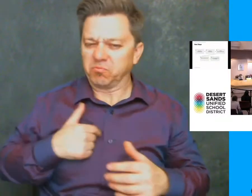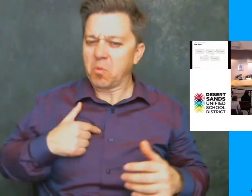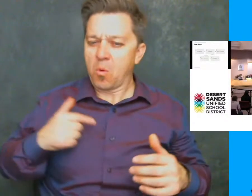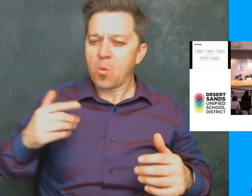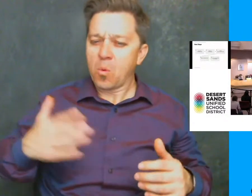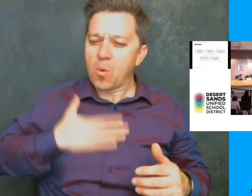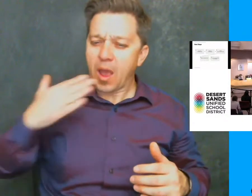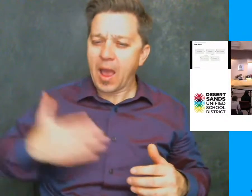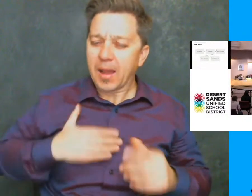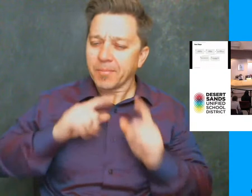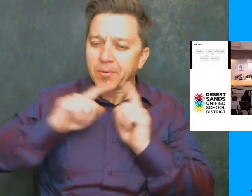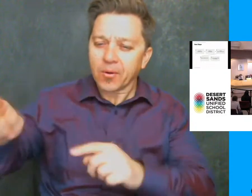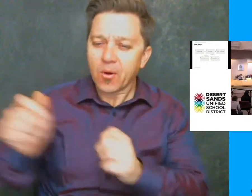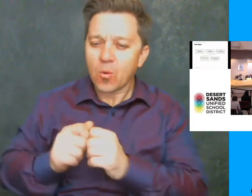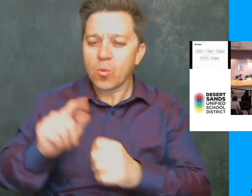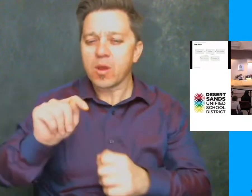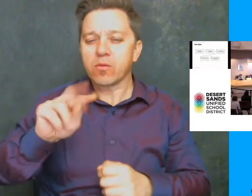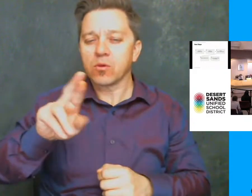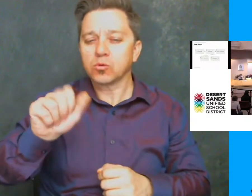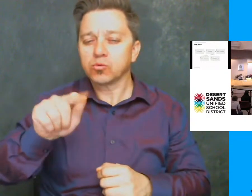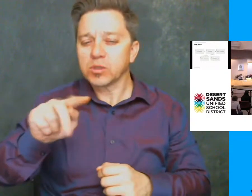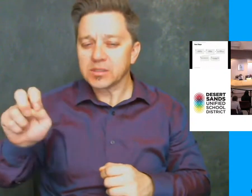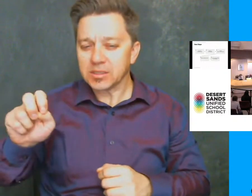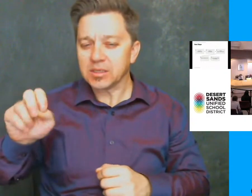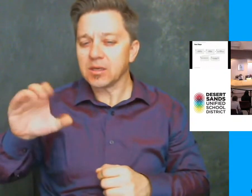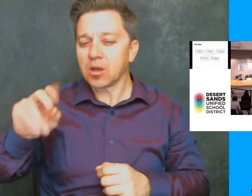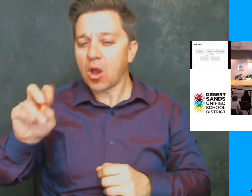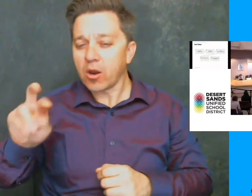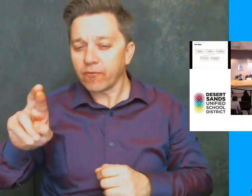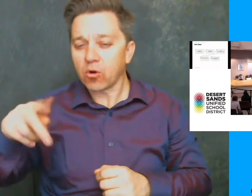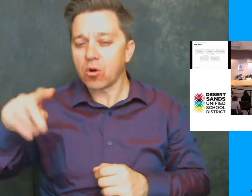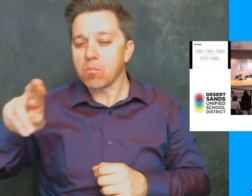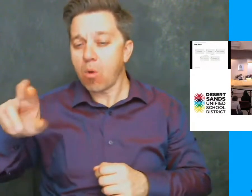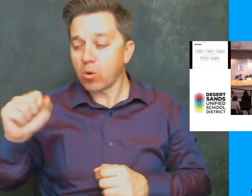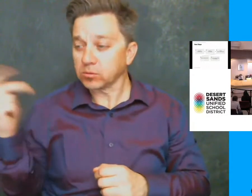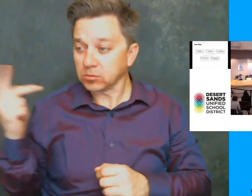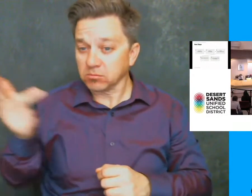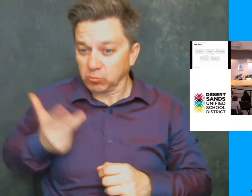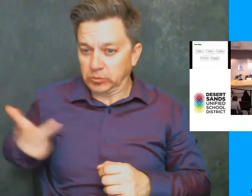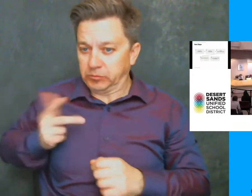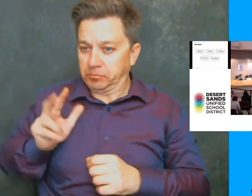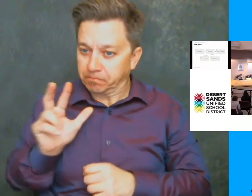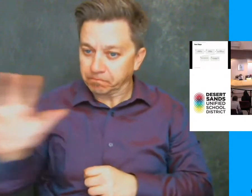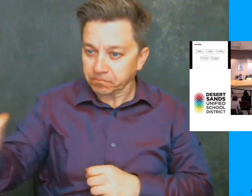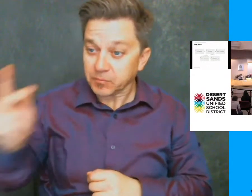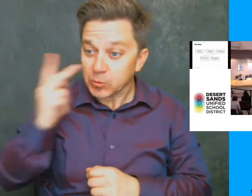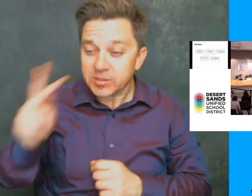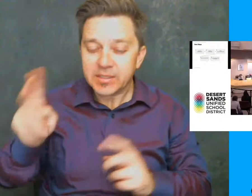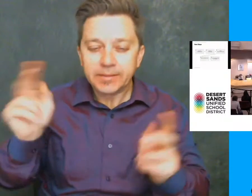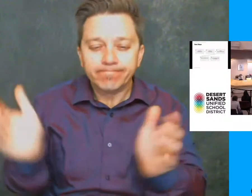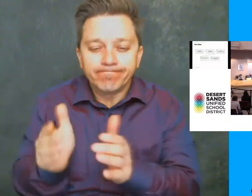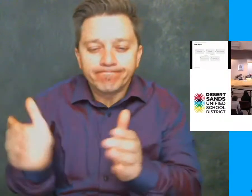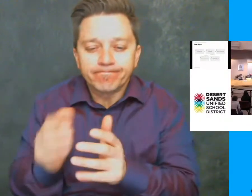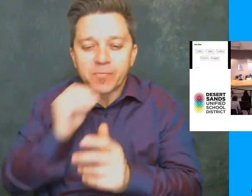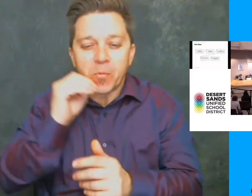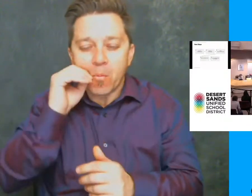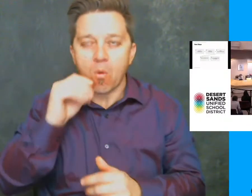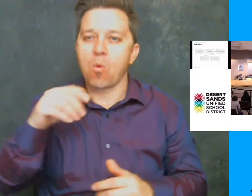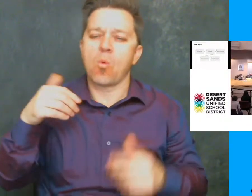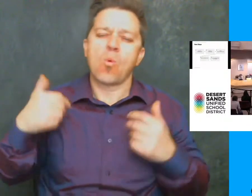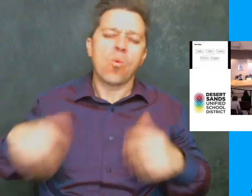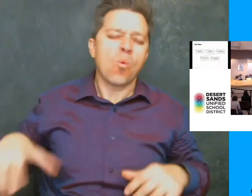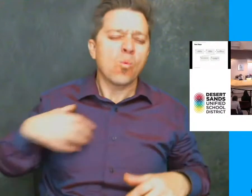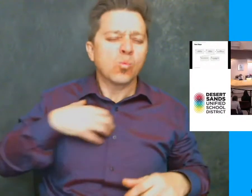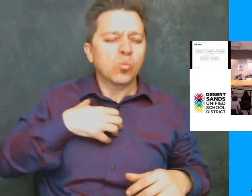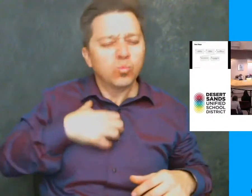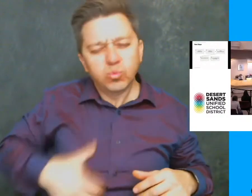Trustee Conover and Porras to see the tiny home. I wish they could build hundreds a year